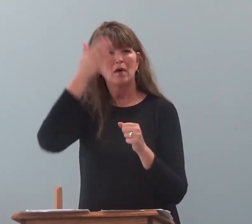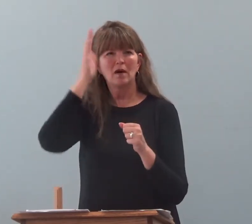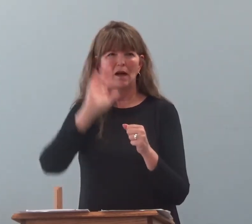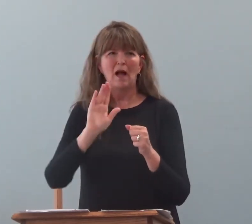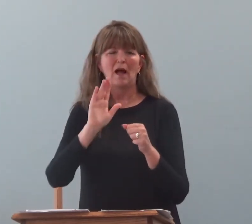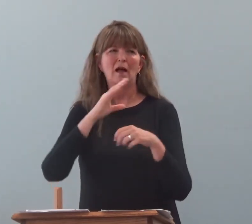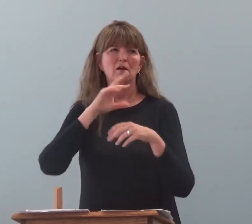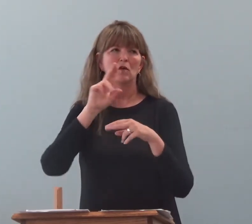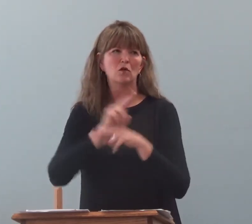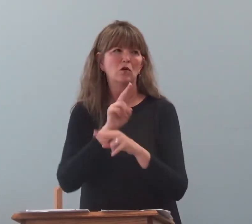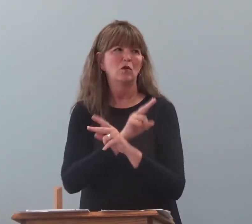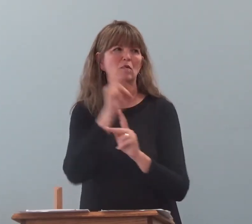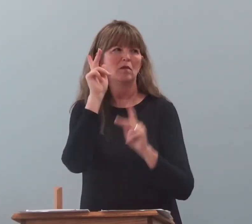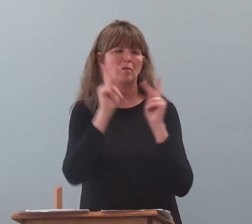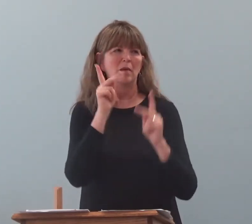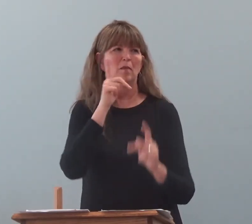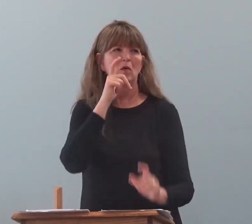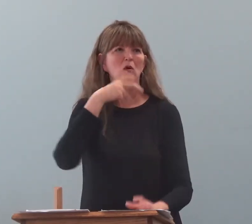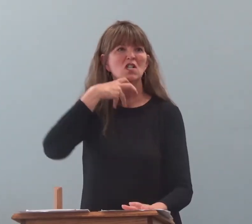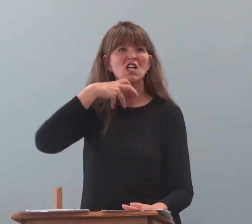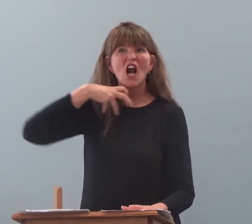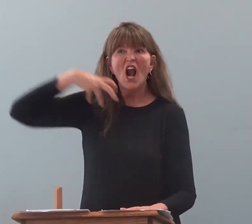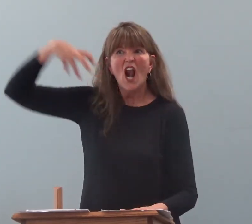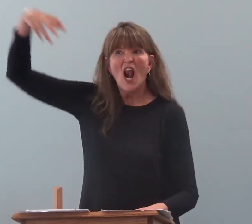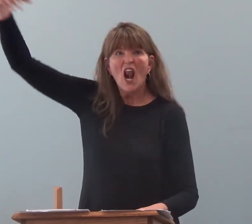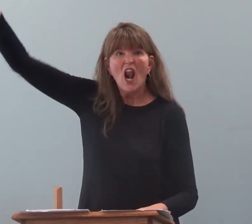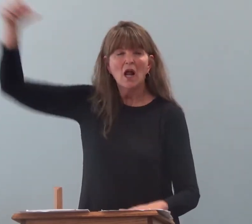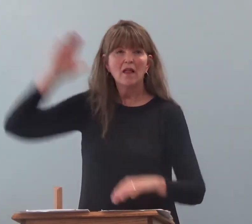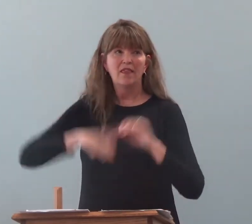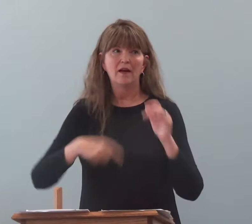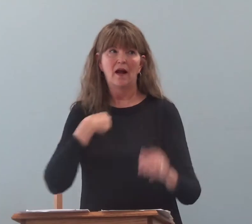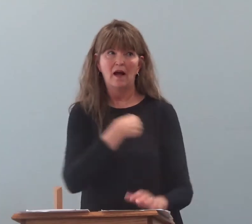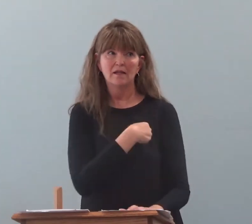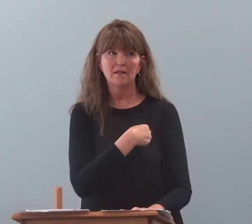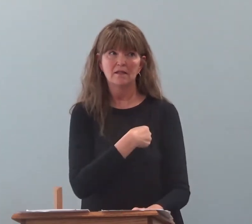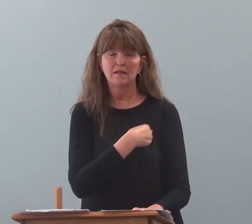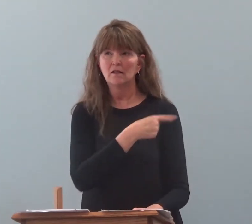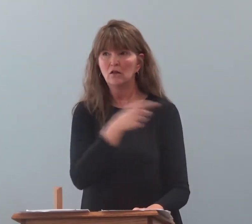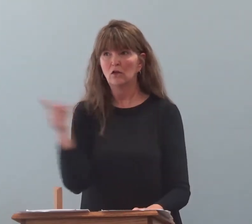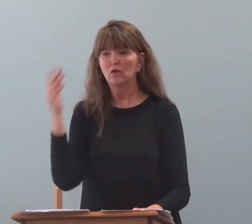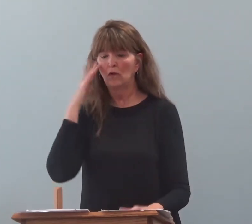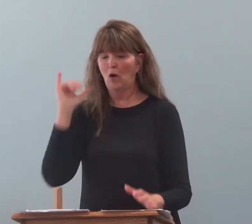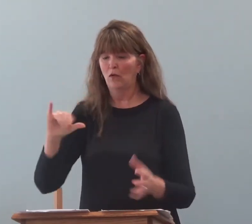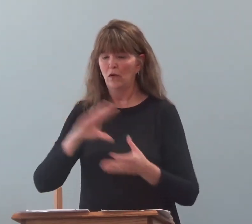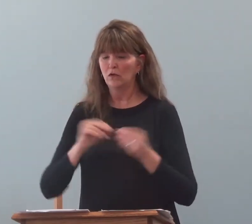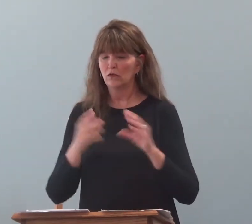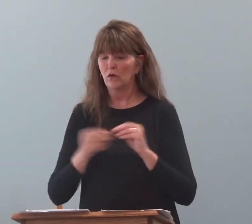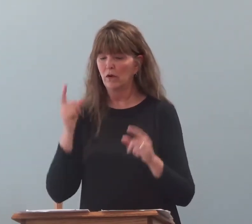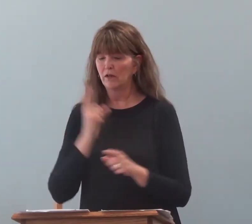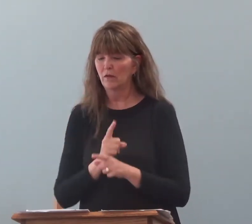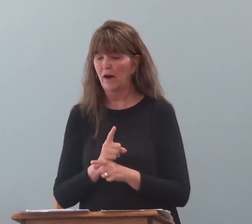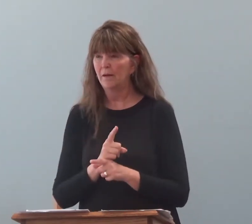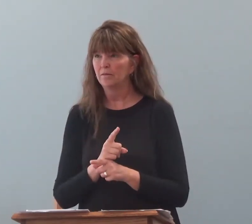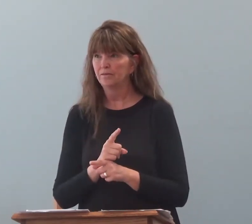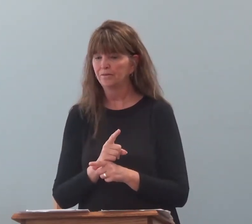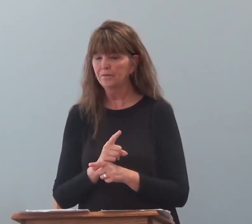anymore. Remember, God uses people. God has used people who are much, much older than us. You know these stories,